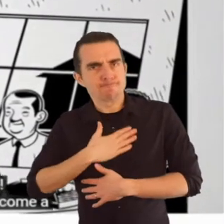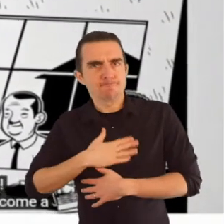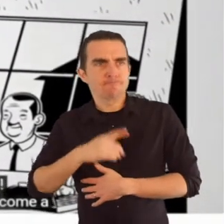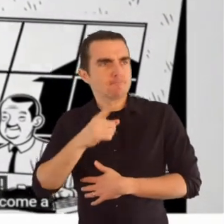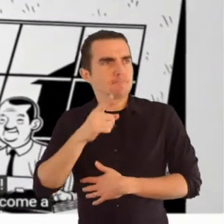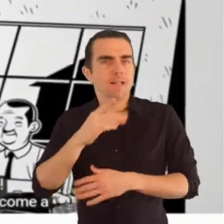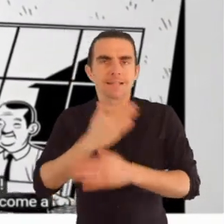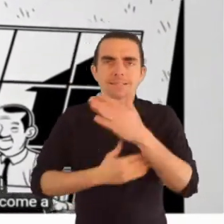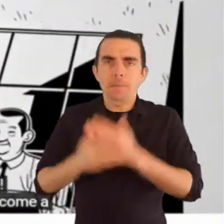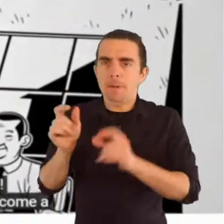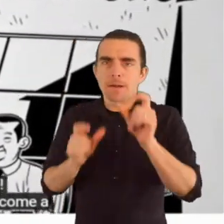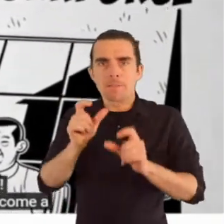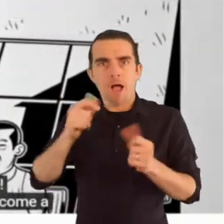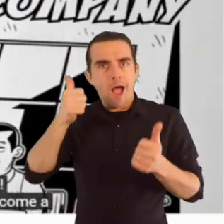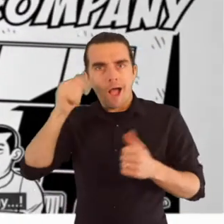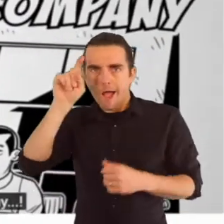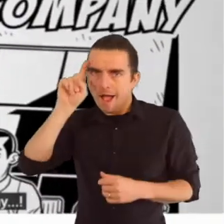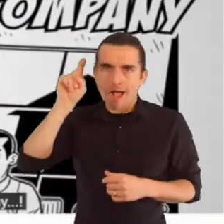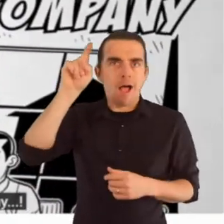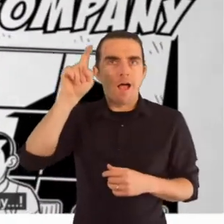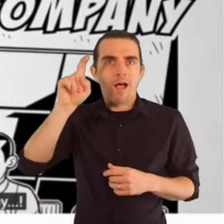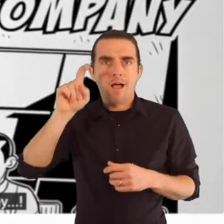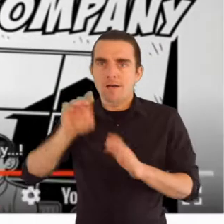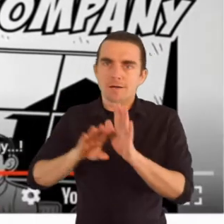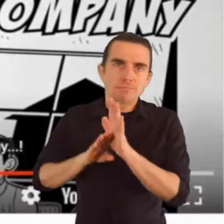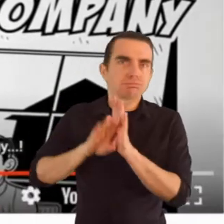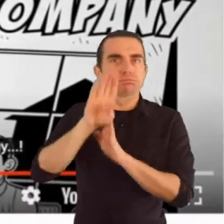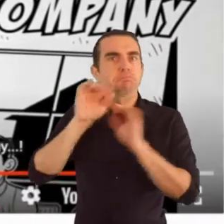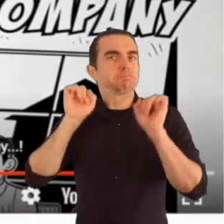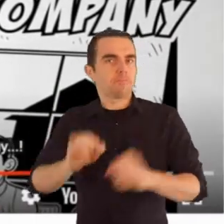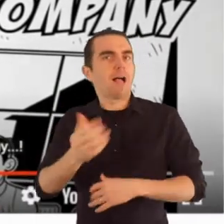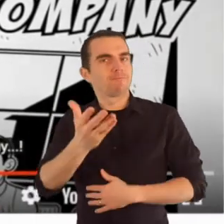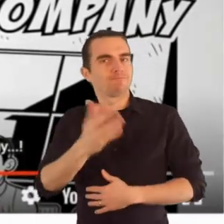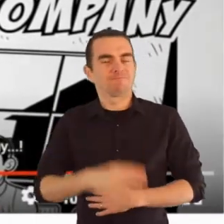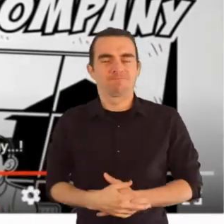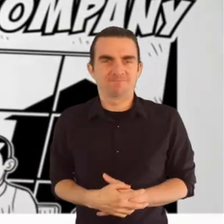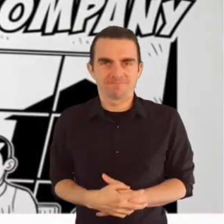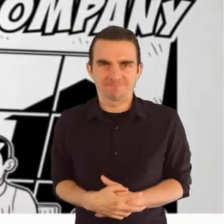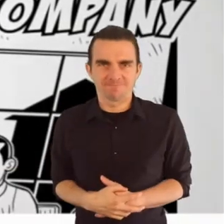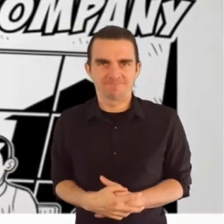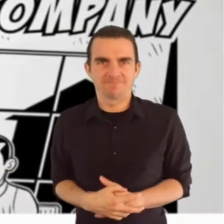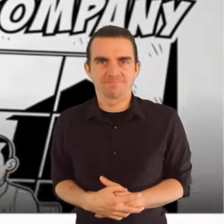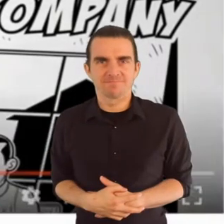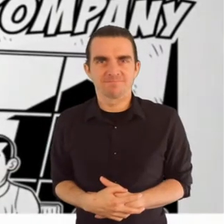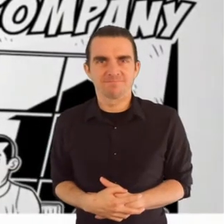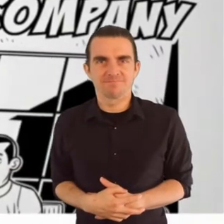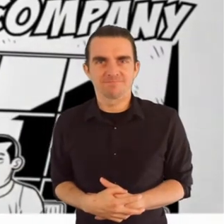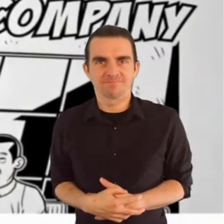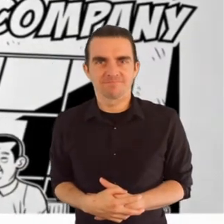And that's how you too can become a disability smart company.